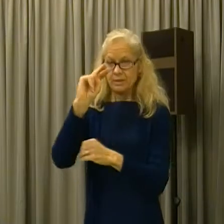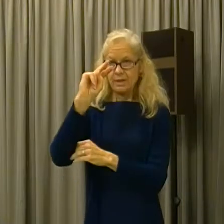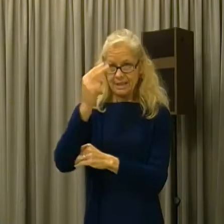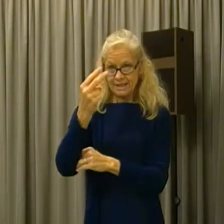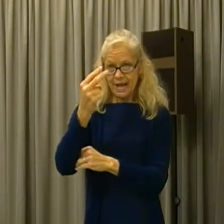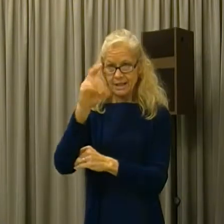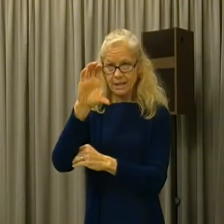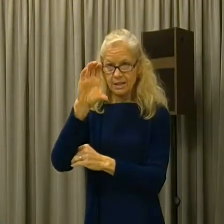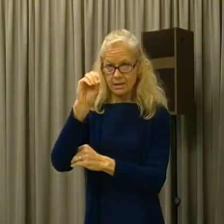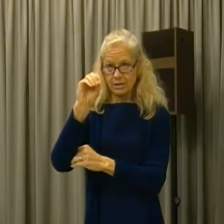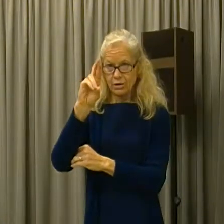chapter 10.